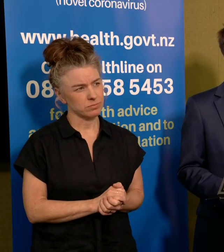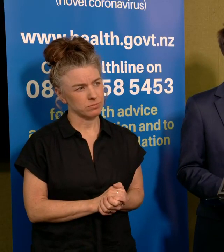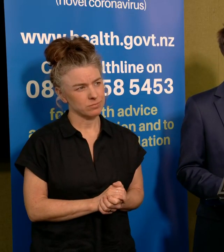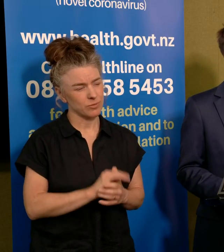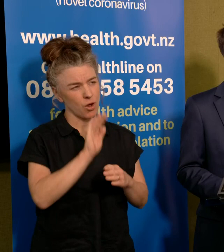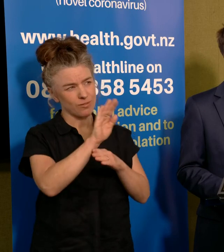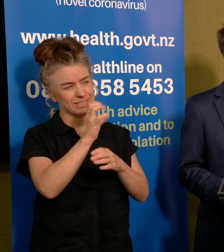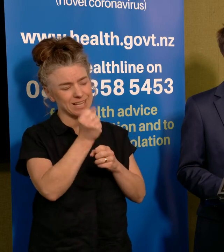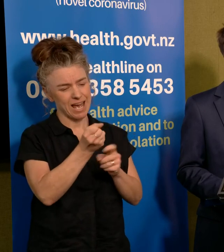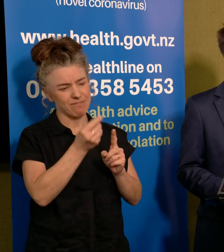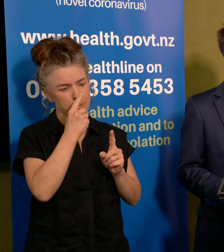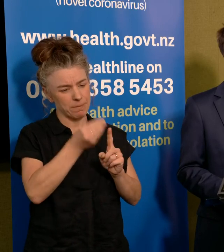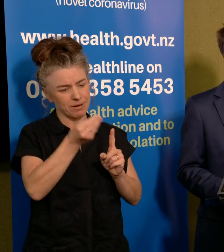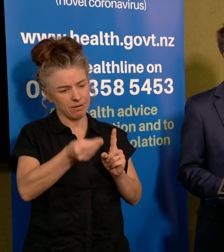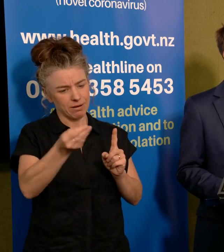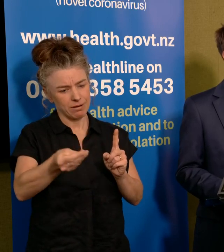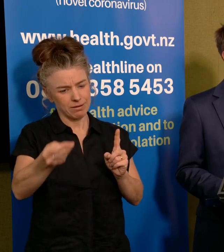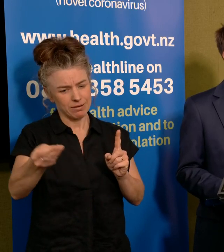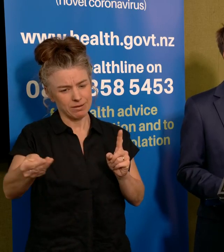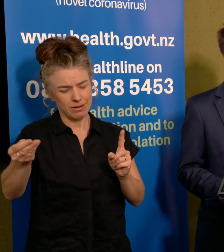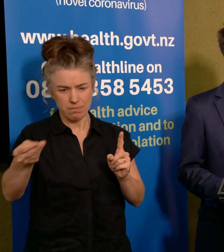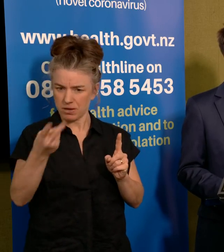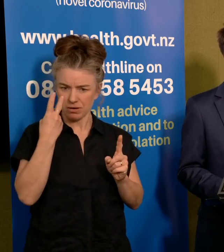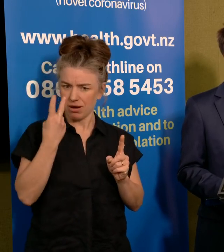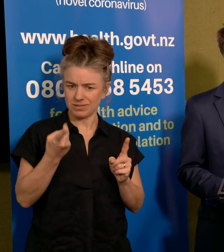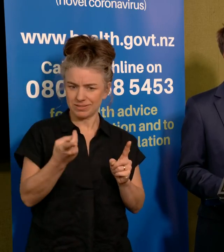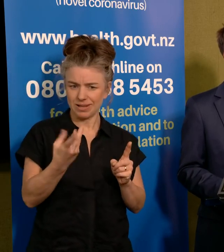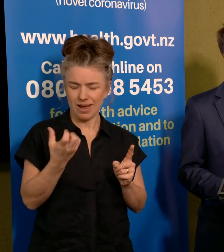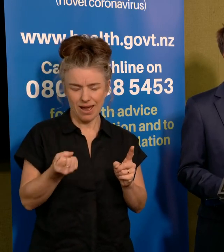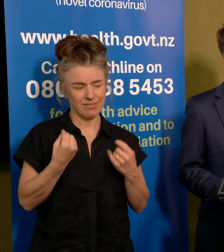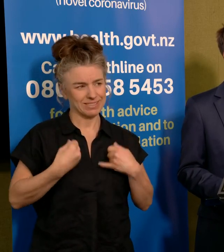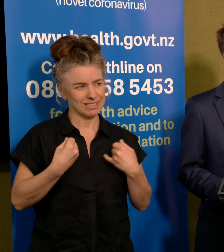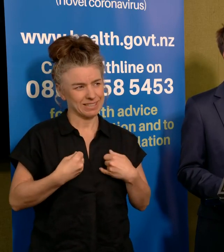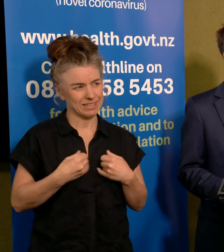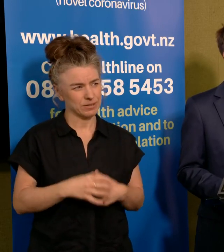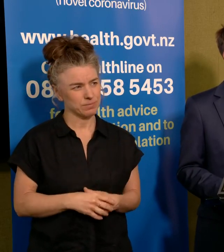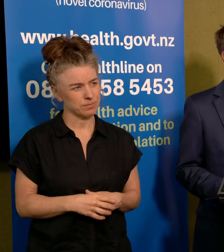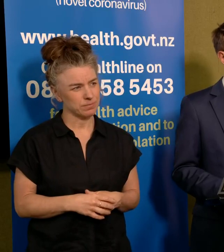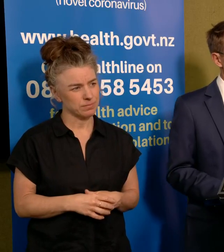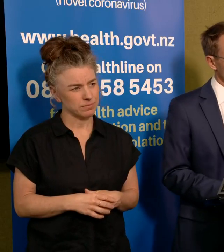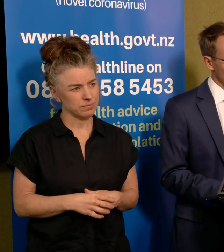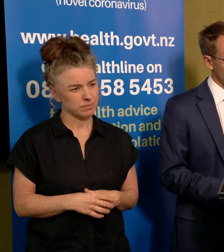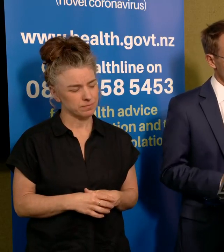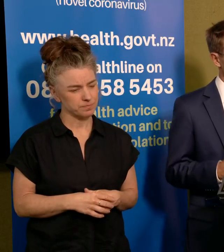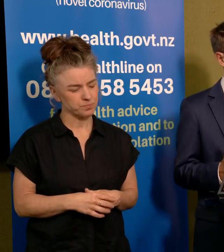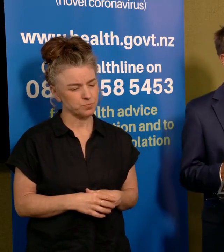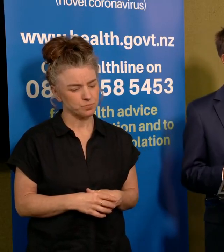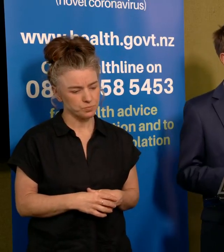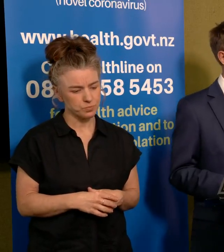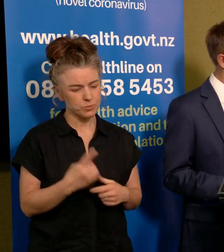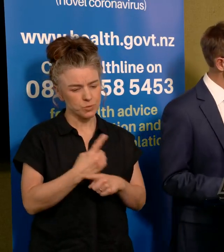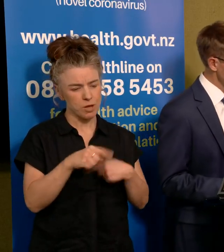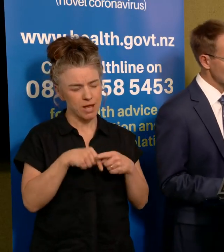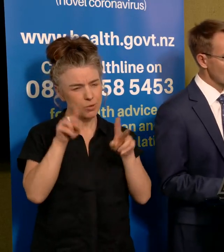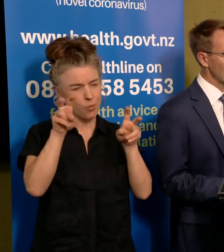transmission overseas, should you be testing more widely because not everyone has to travel in order to be infected? So I think just on the